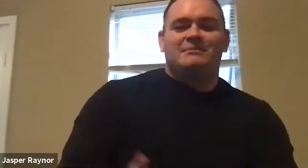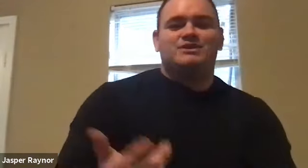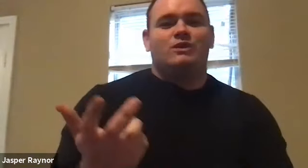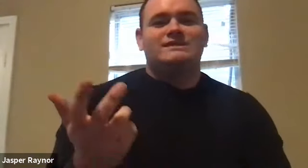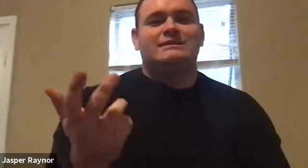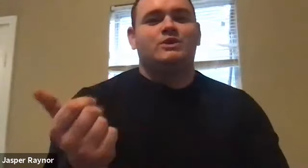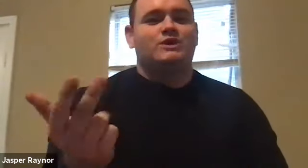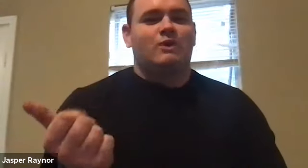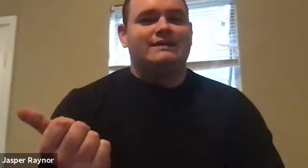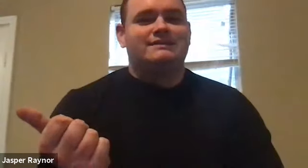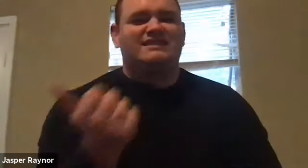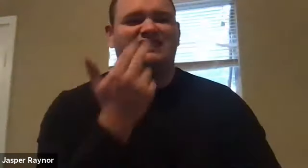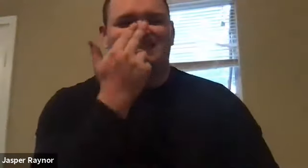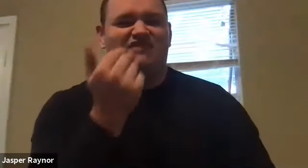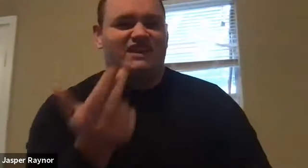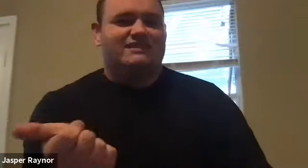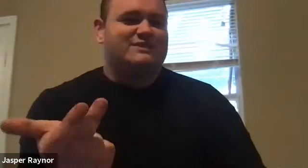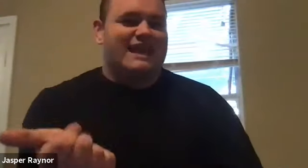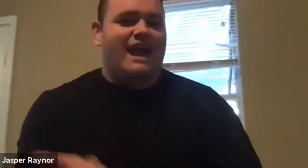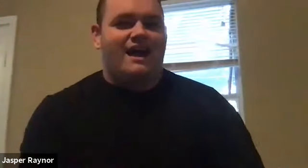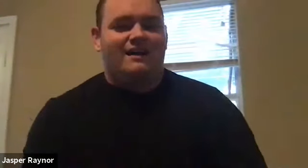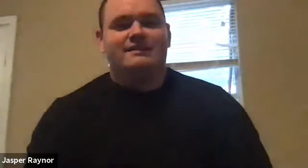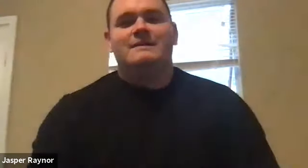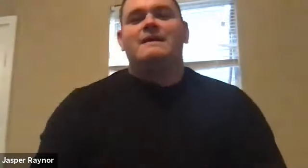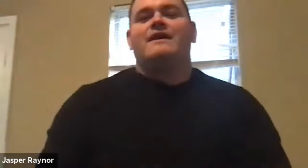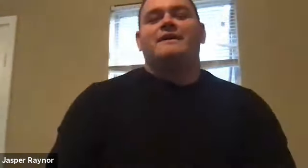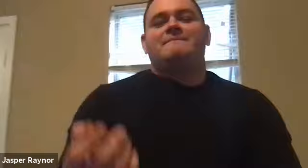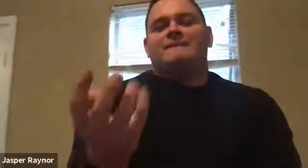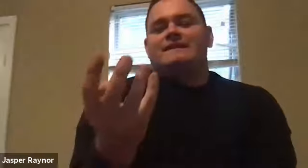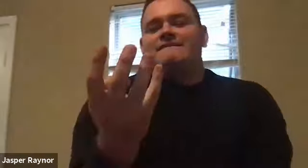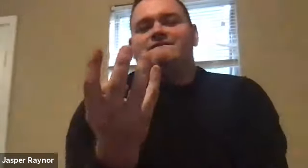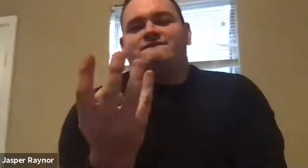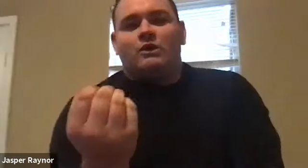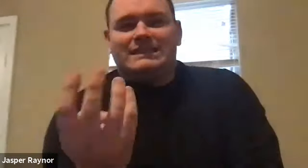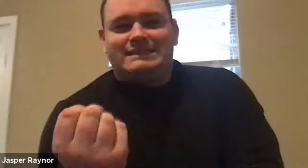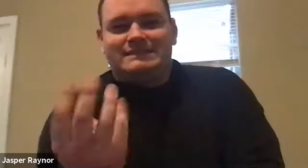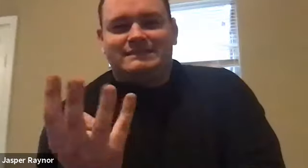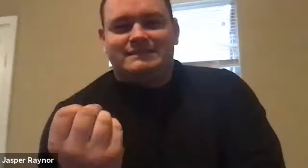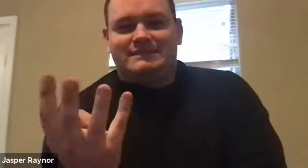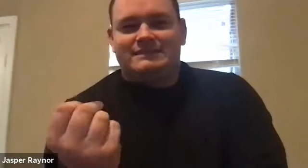But you only see them do it twice because it's funny. They say ha ha. All right. 14.